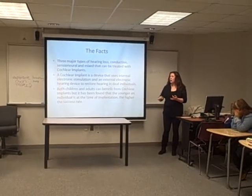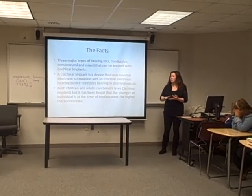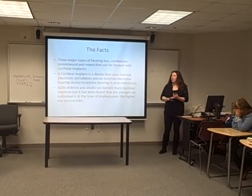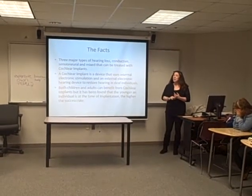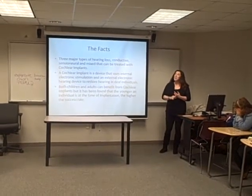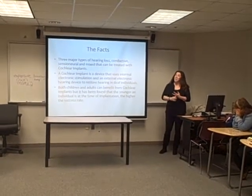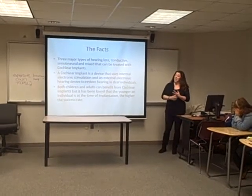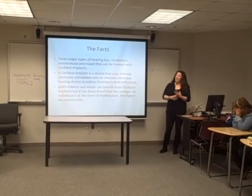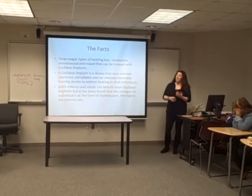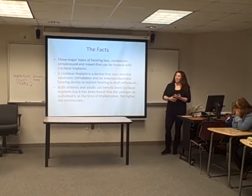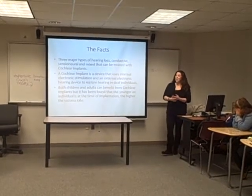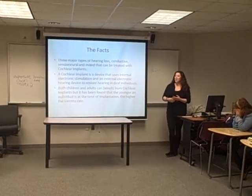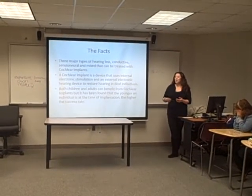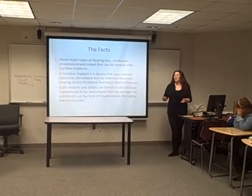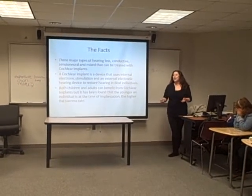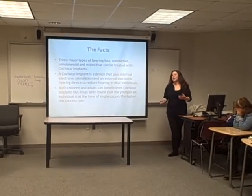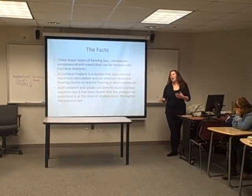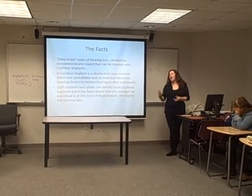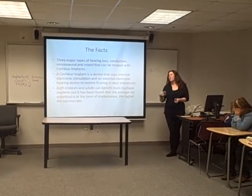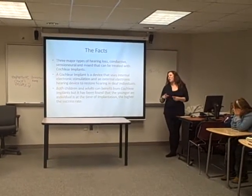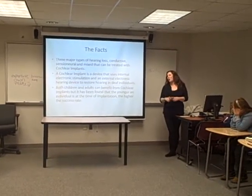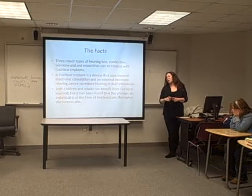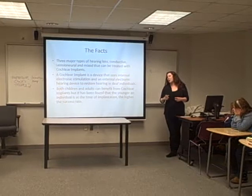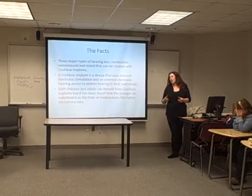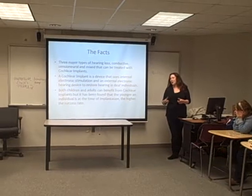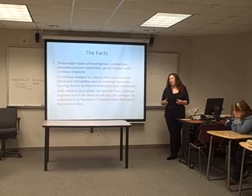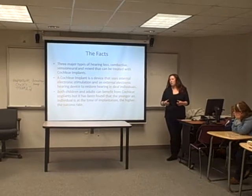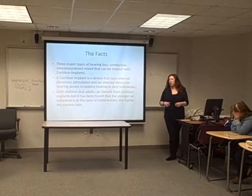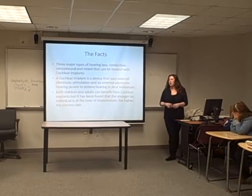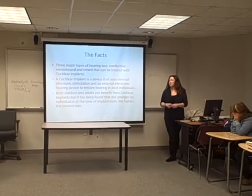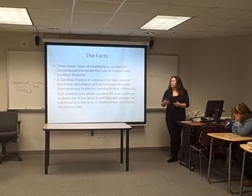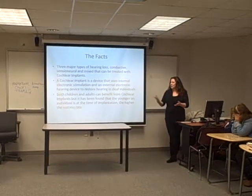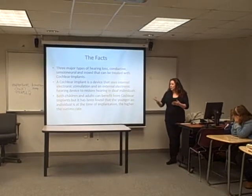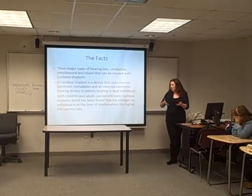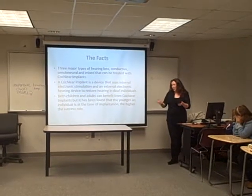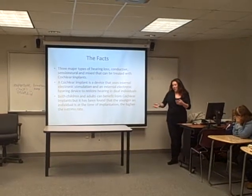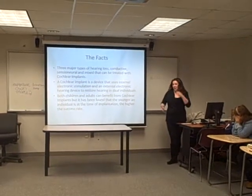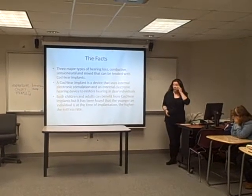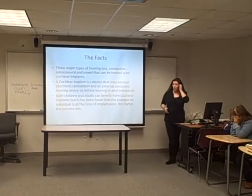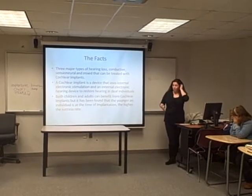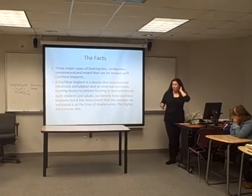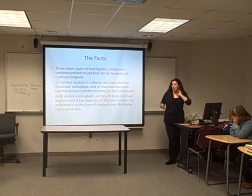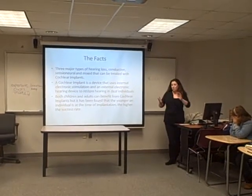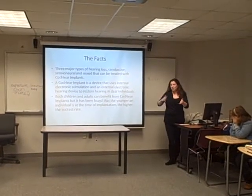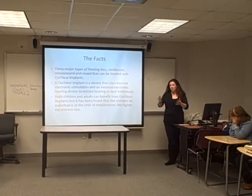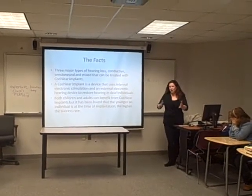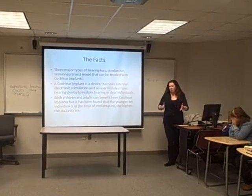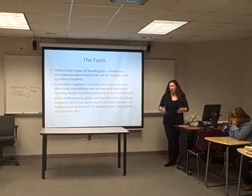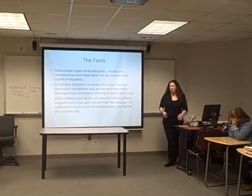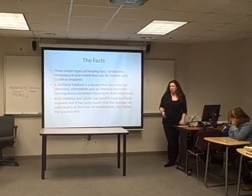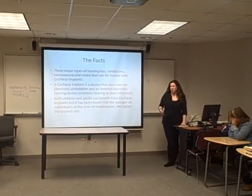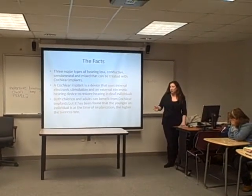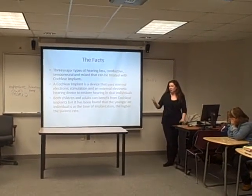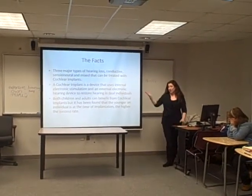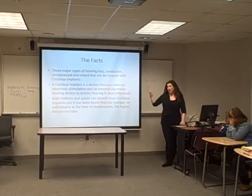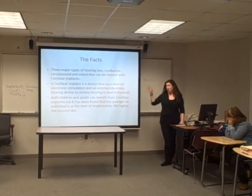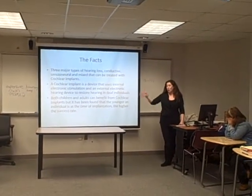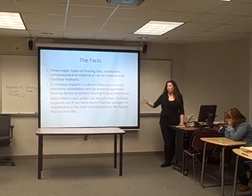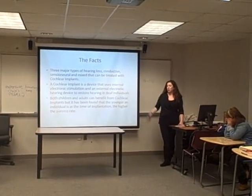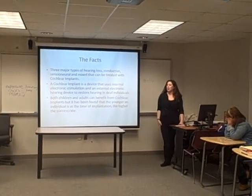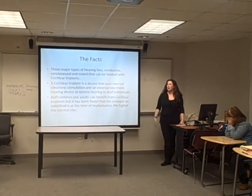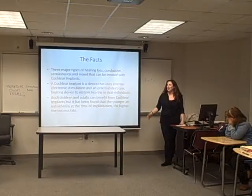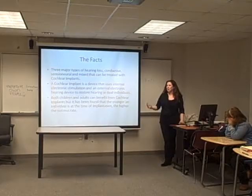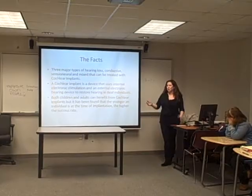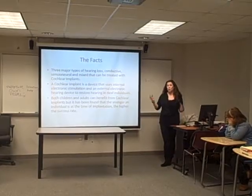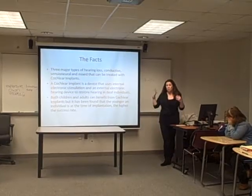out of her head. Yeah, so like I have a card that I carry so that, God forbid something ever happens to the two of us, they